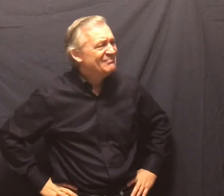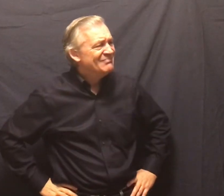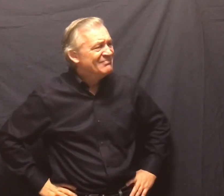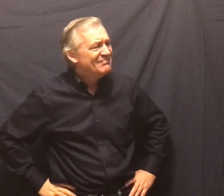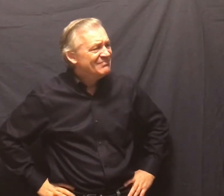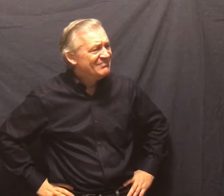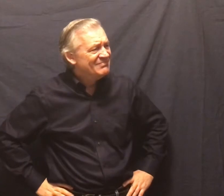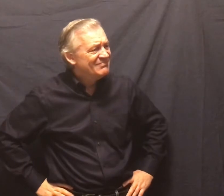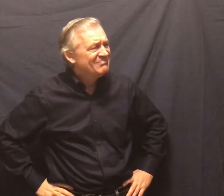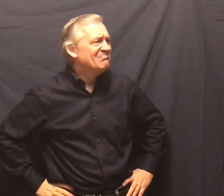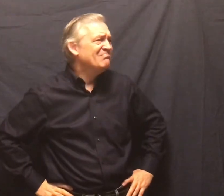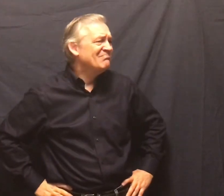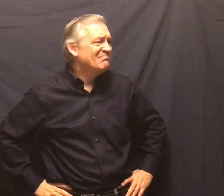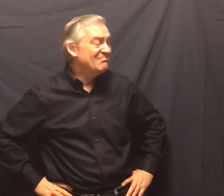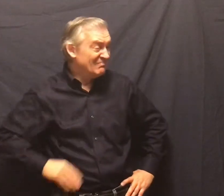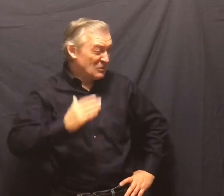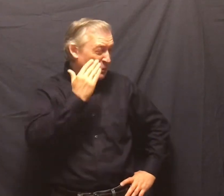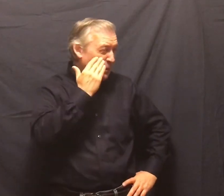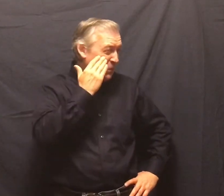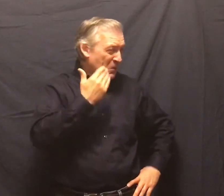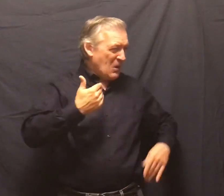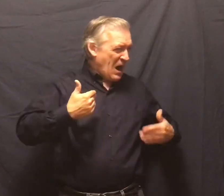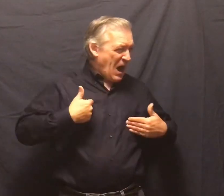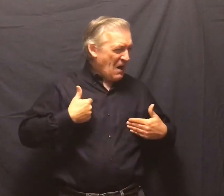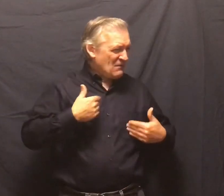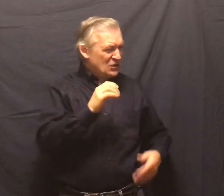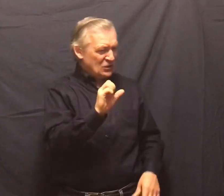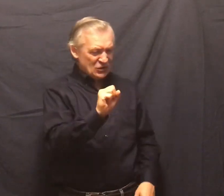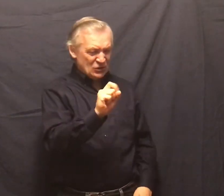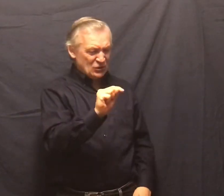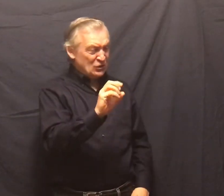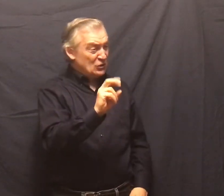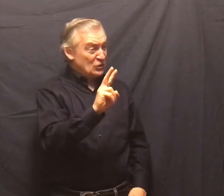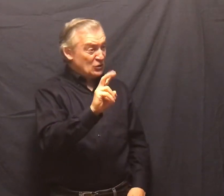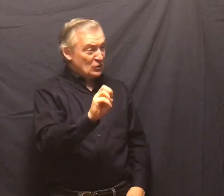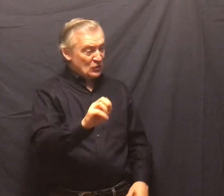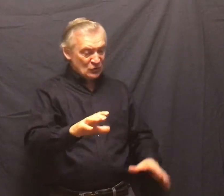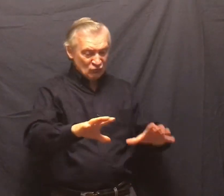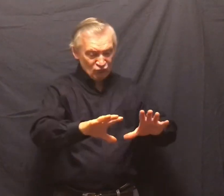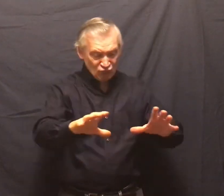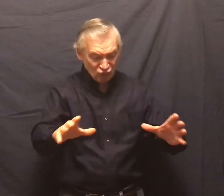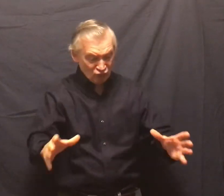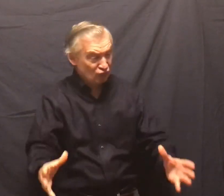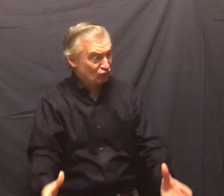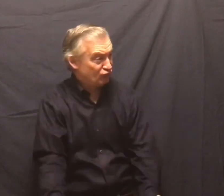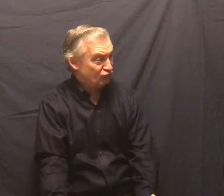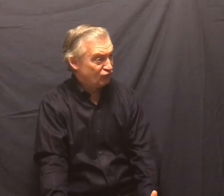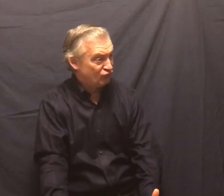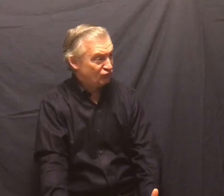Little fat iron stove, and in the winter we'd keep a fire going in it.